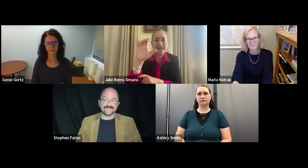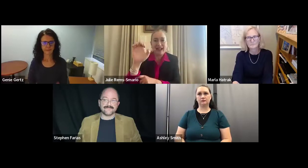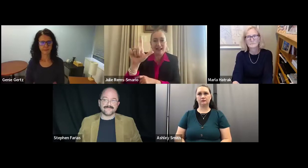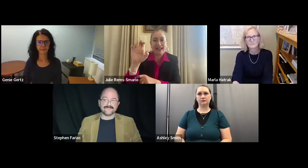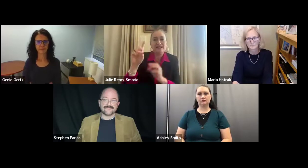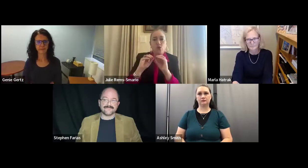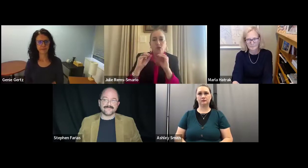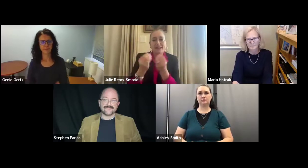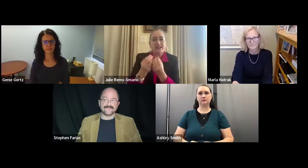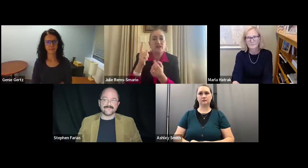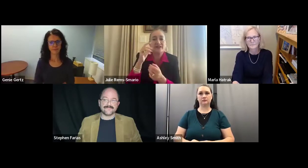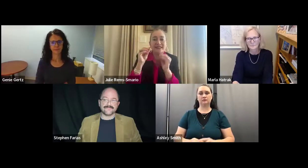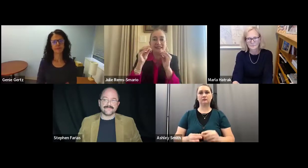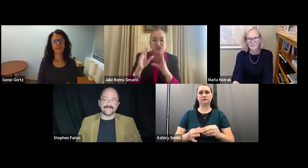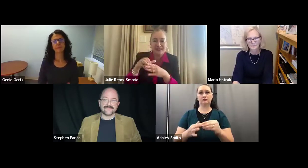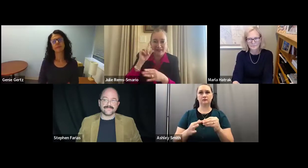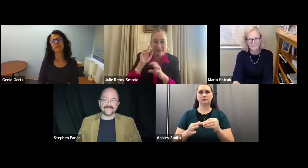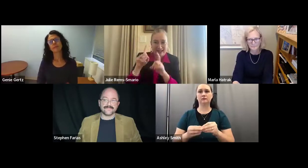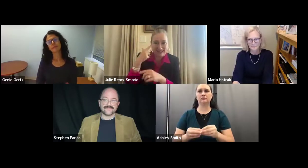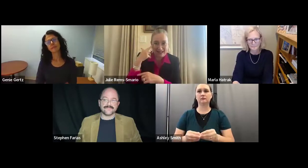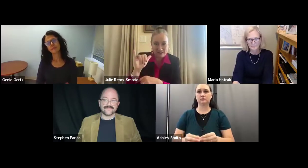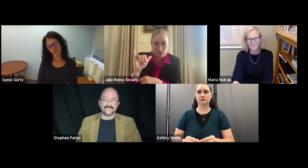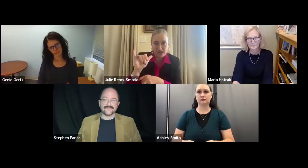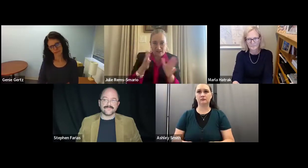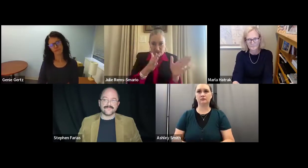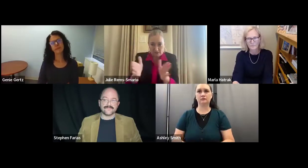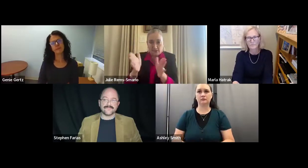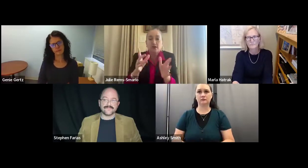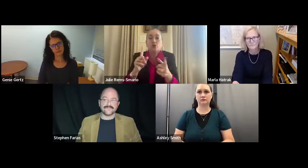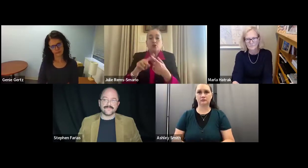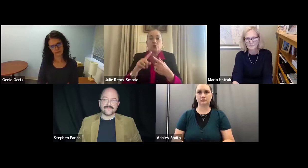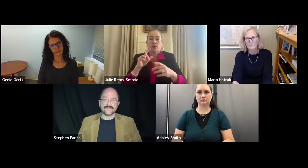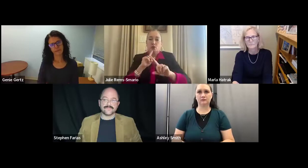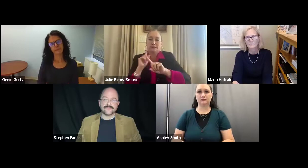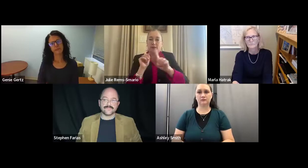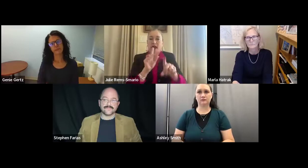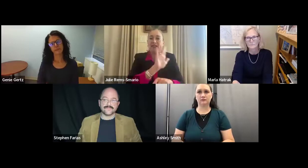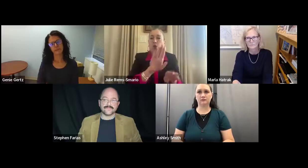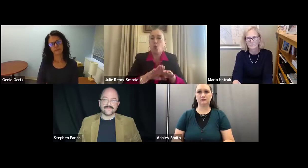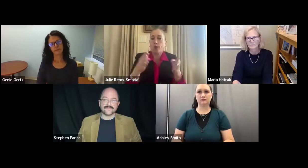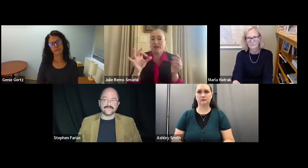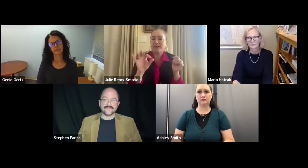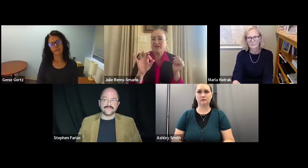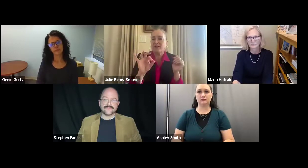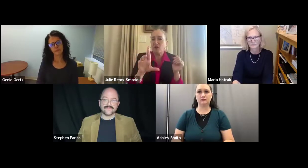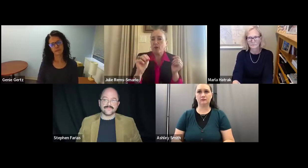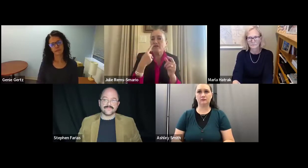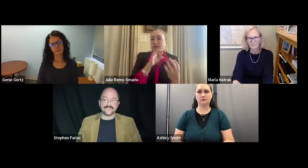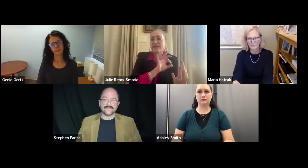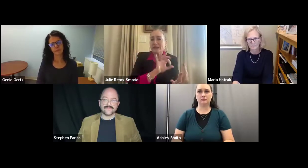the organization that we have, that is an organization within the state of California where we are responding